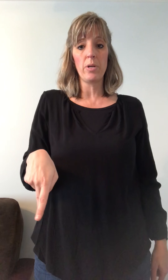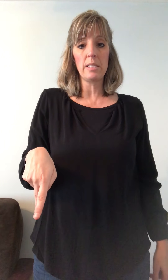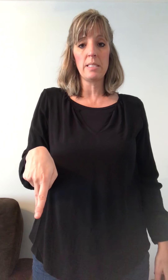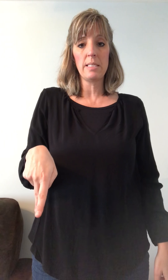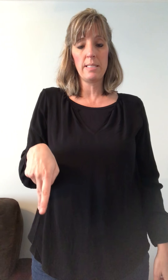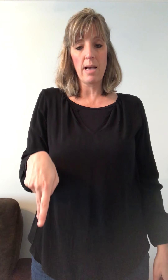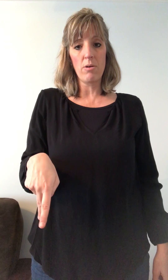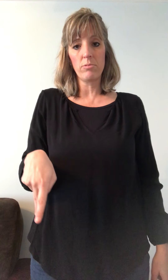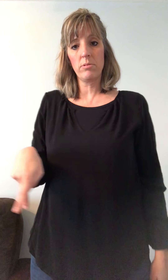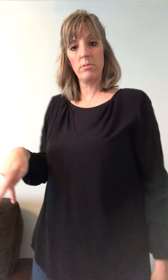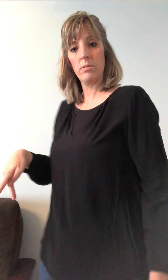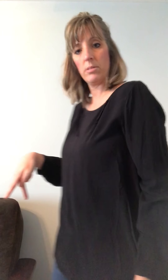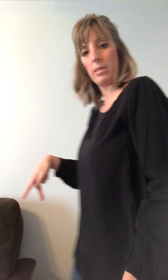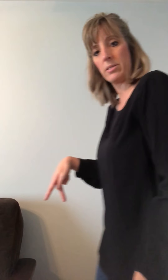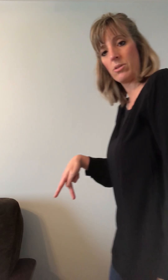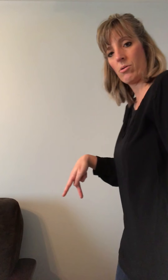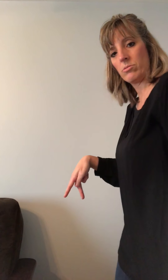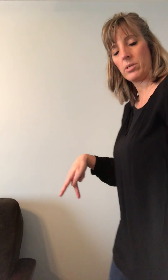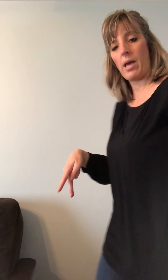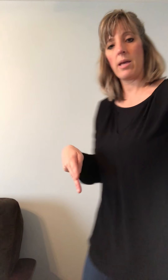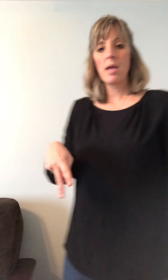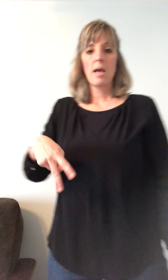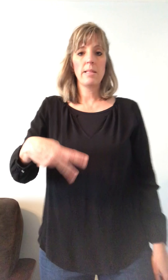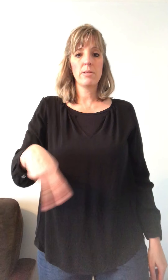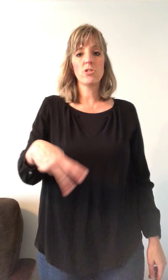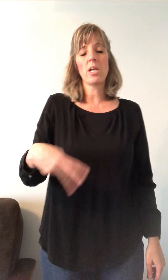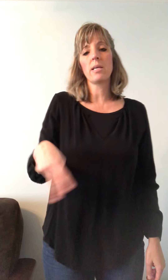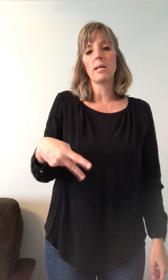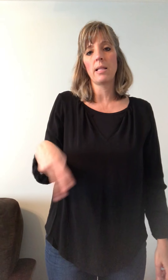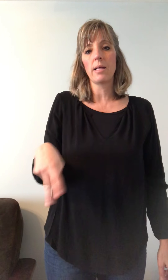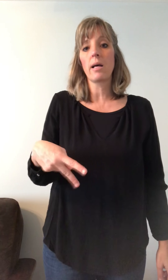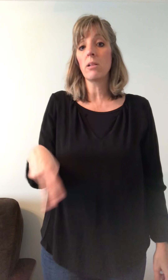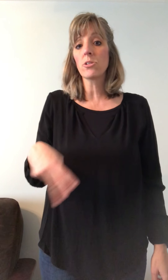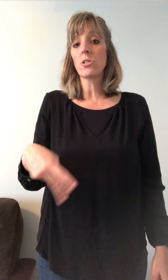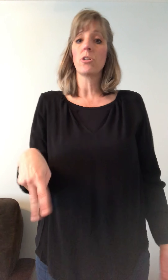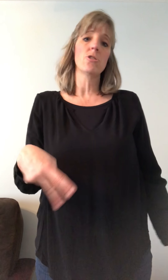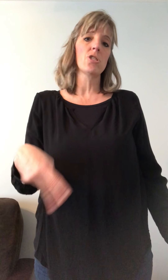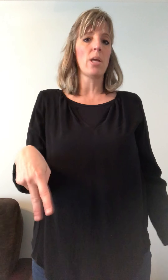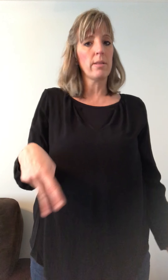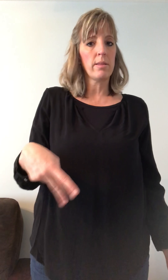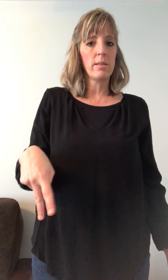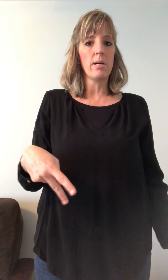it down like so, okay? And then you shake it. A lot of colors are you just shake the